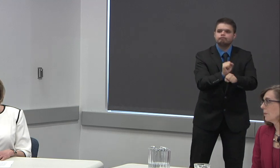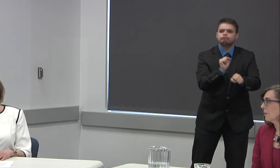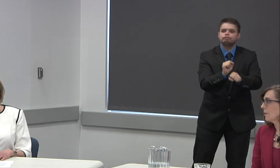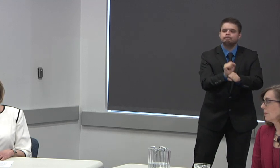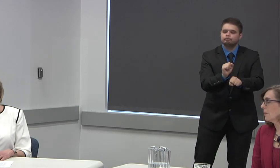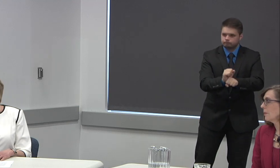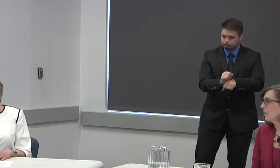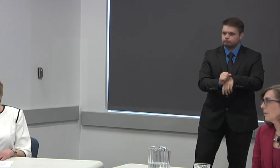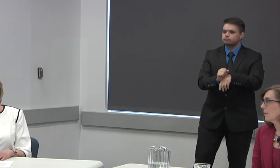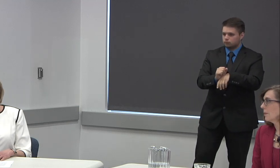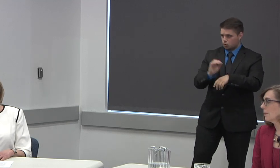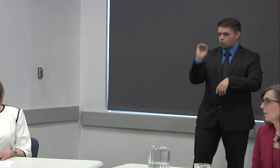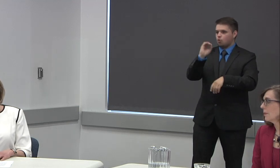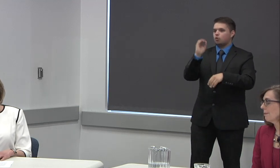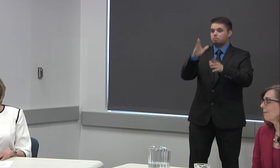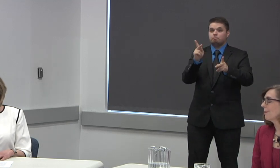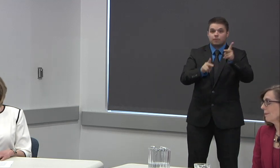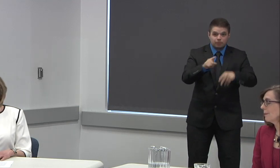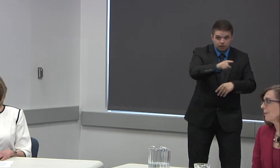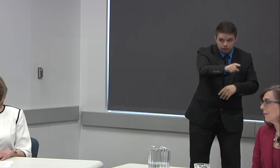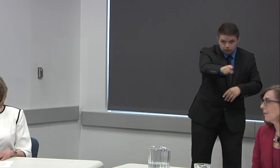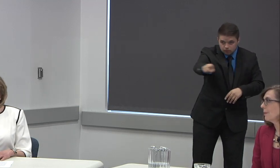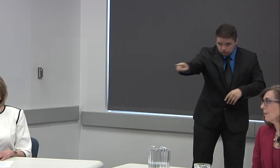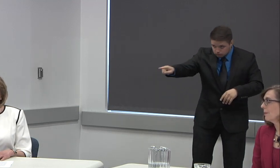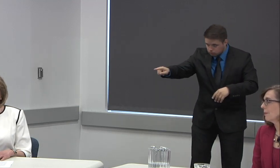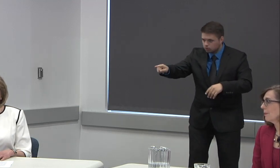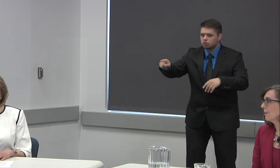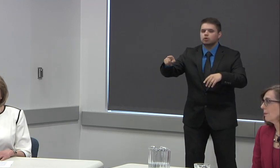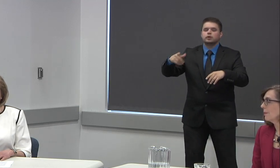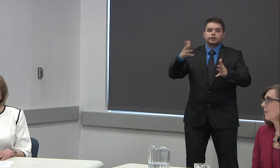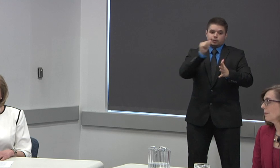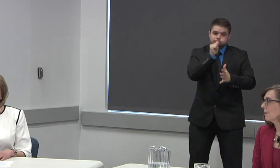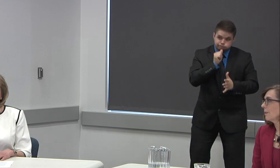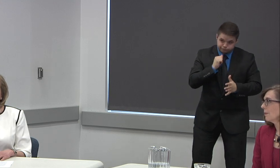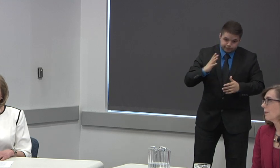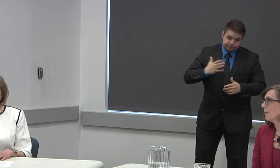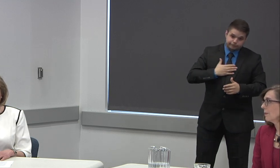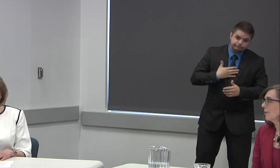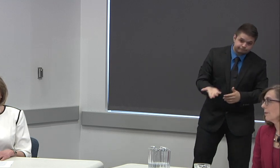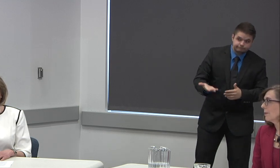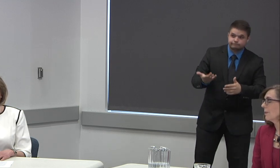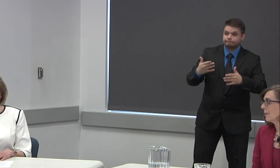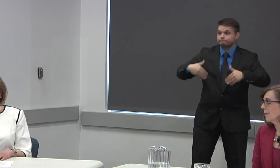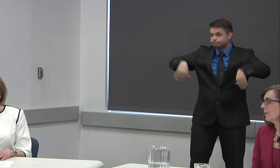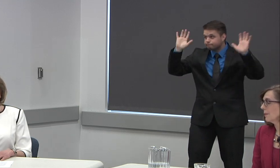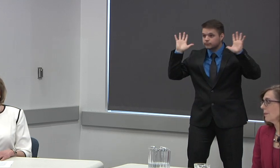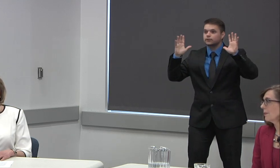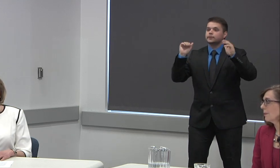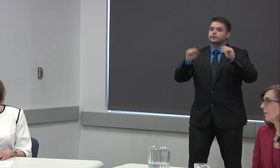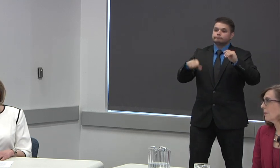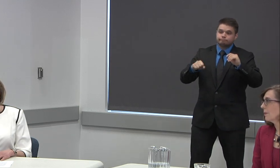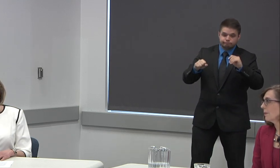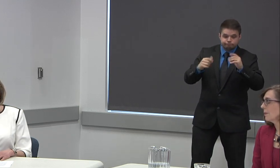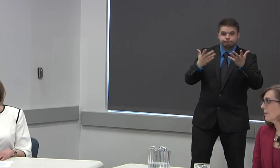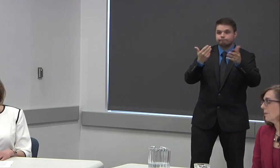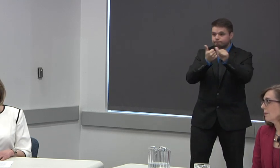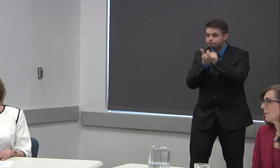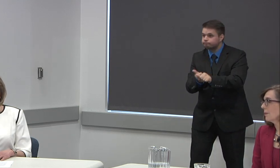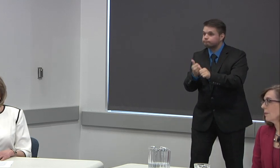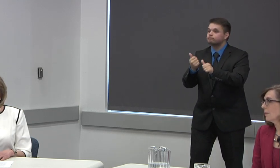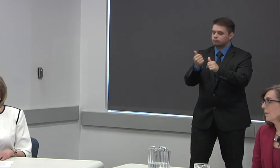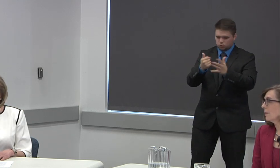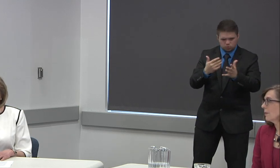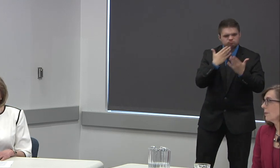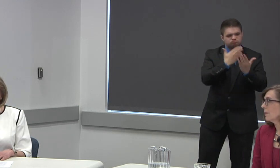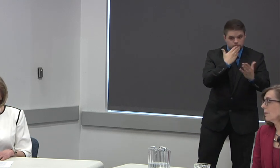Oregon's citizens, and for these, all healthcare providers are grateful. Now we must bring this